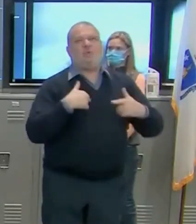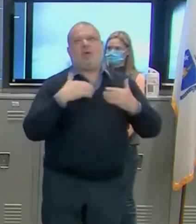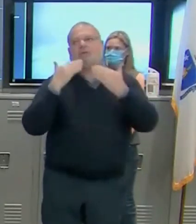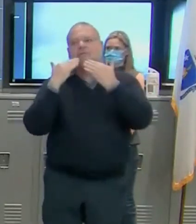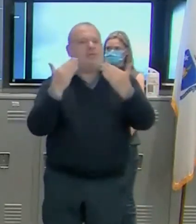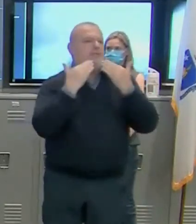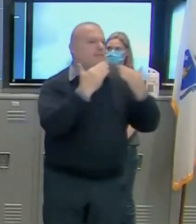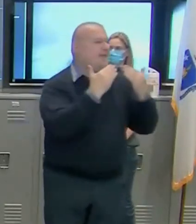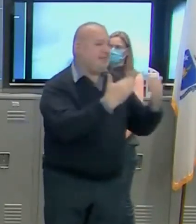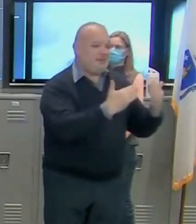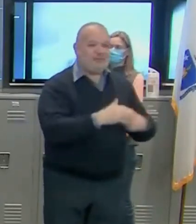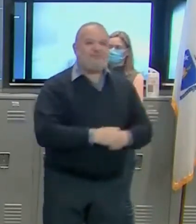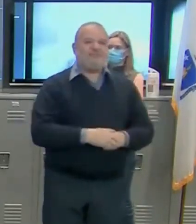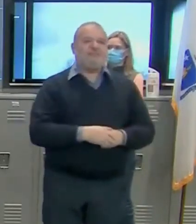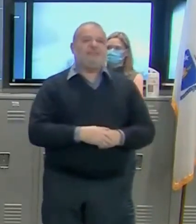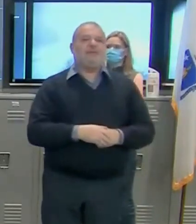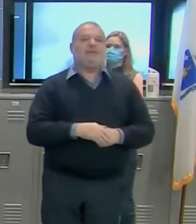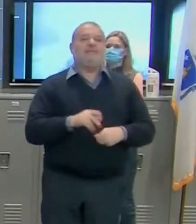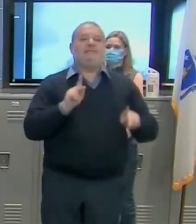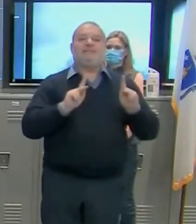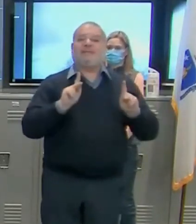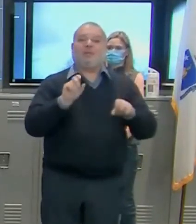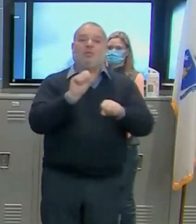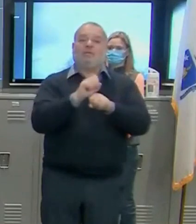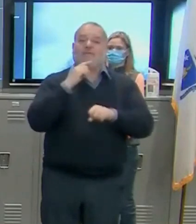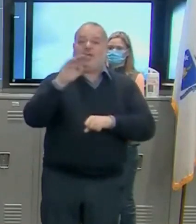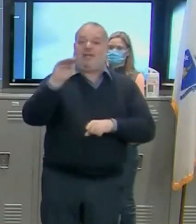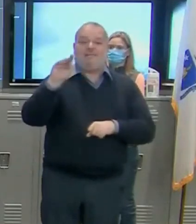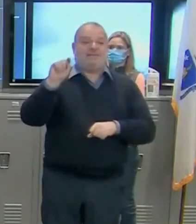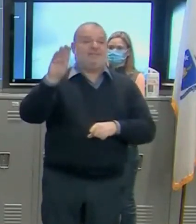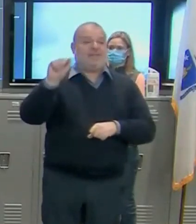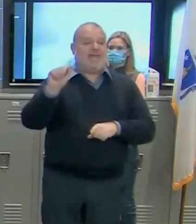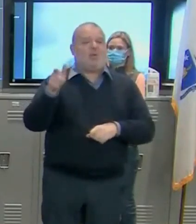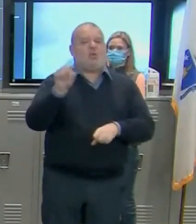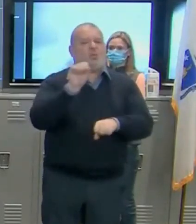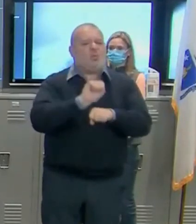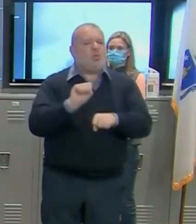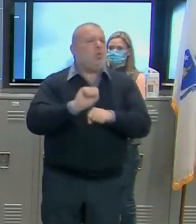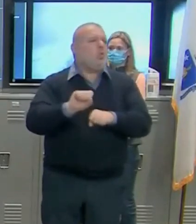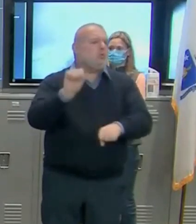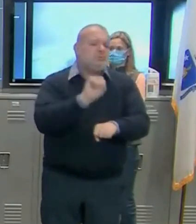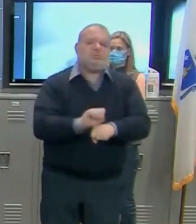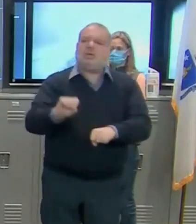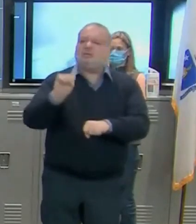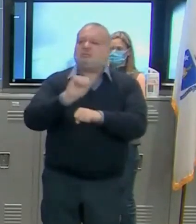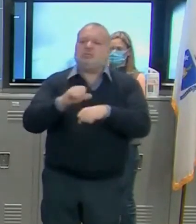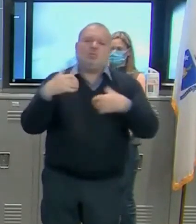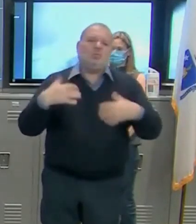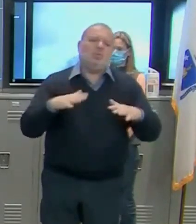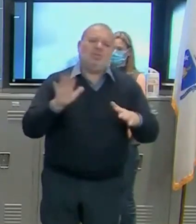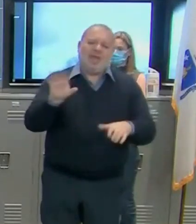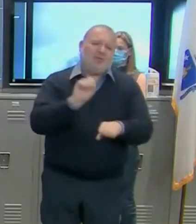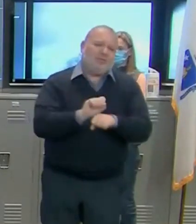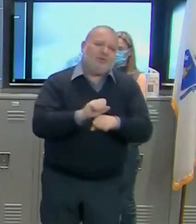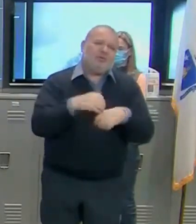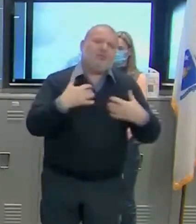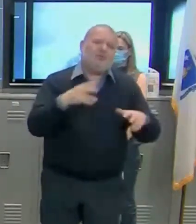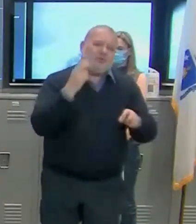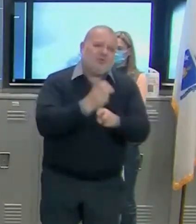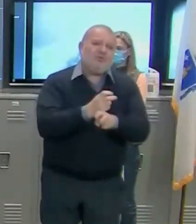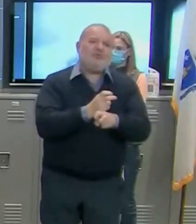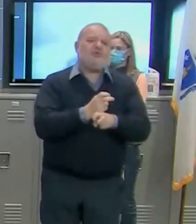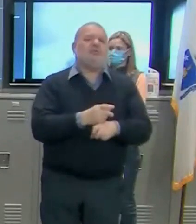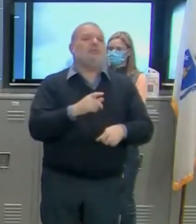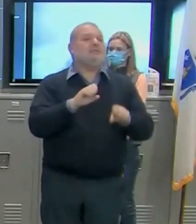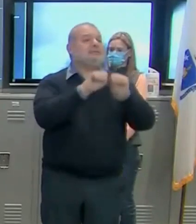the MBTA who have worked tirelessly to not only serve our customers, but keep platforms clear, keep